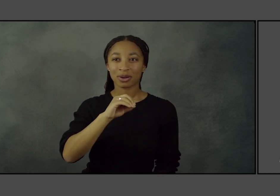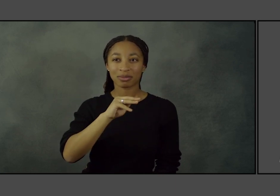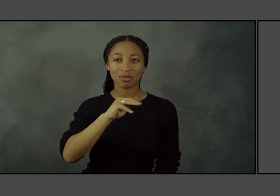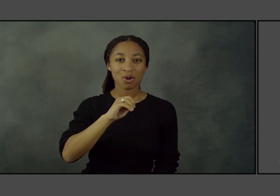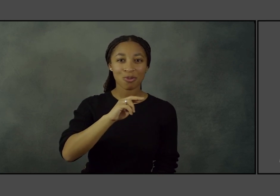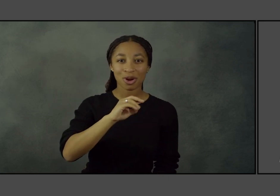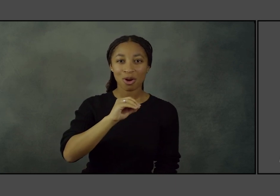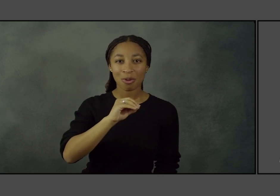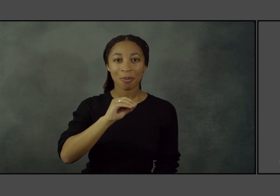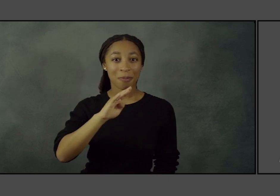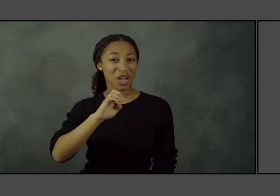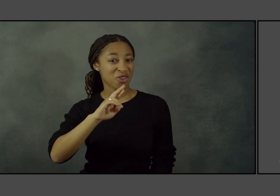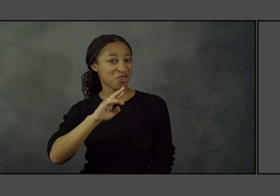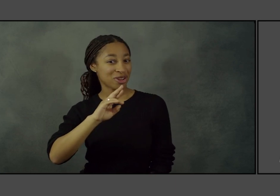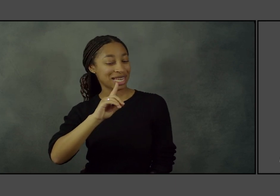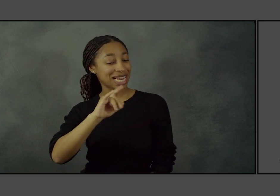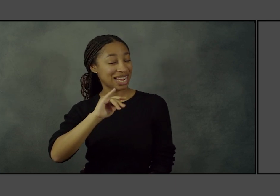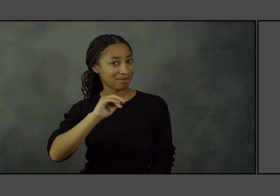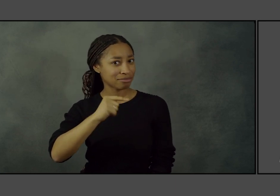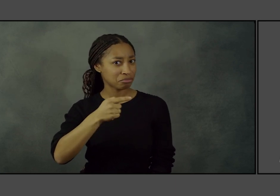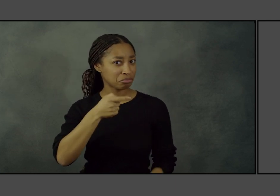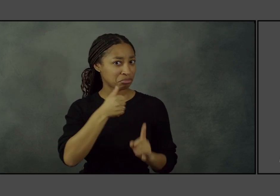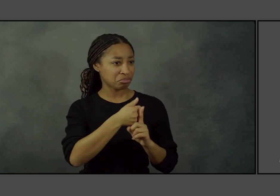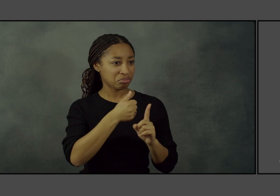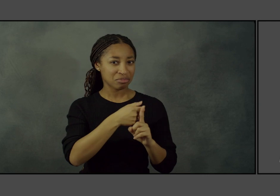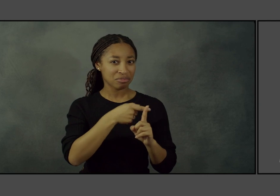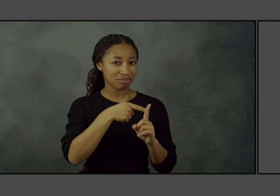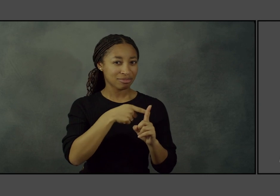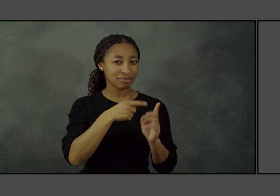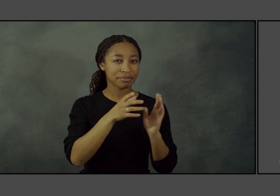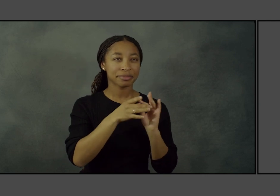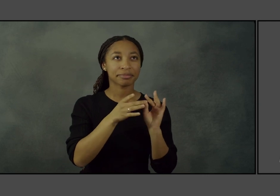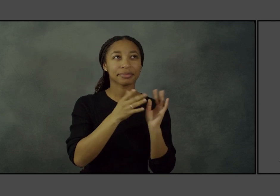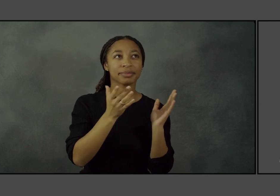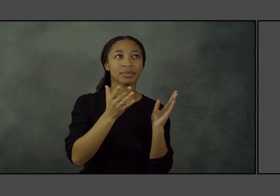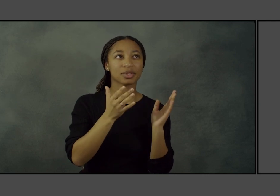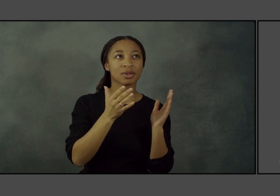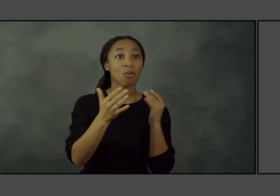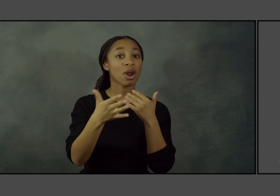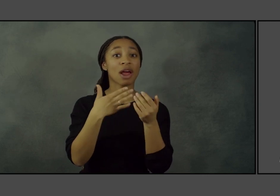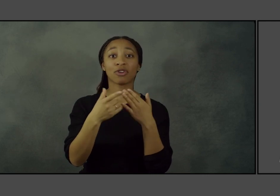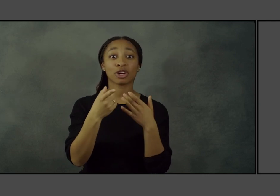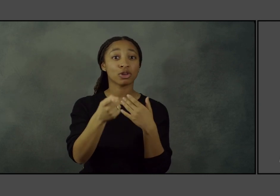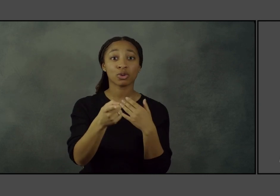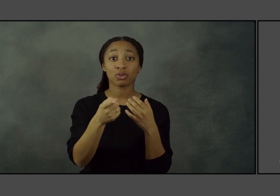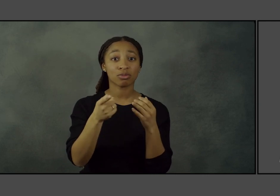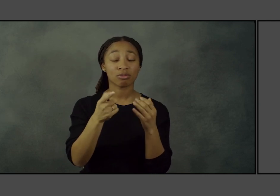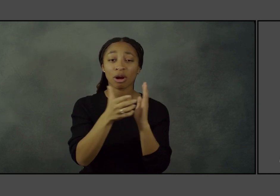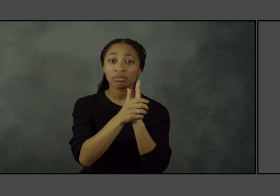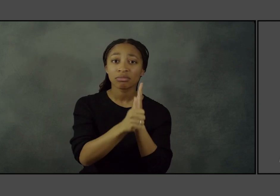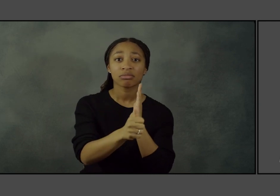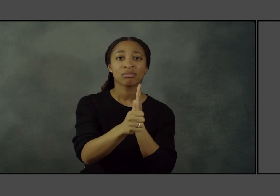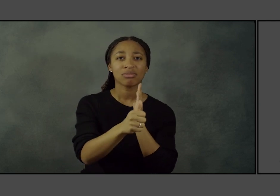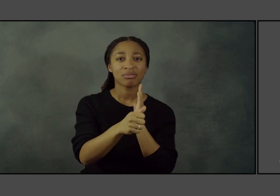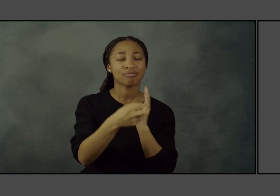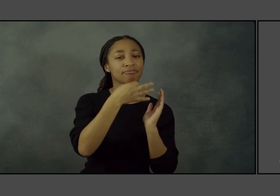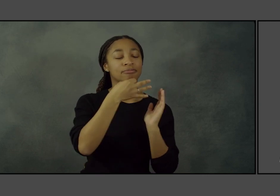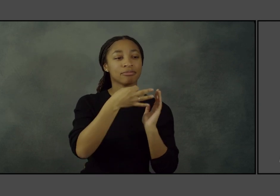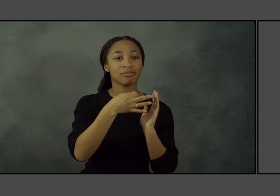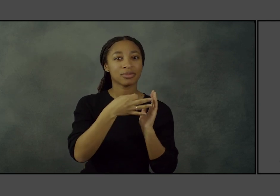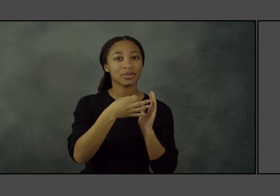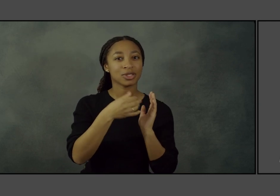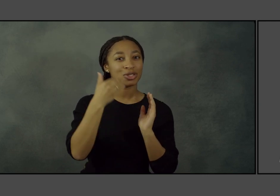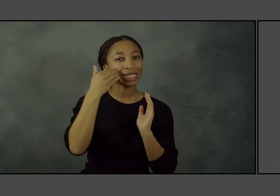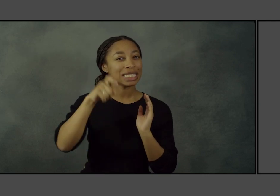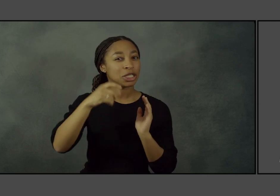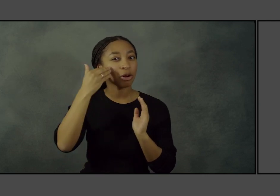no matter what you were good at, you also had to get with the music. And I think what he meant by that was, you know, a Black artist of